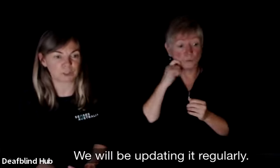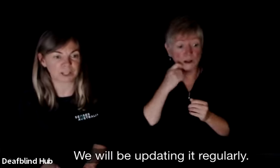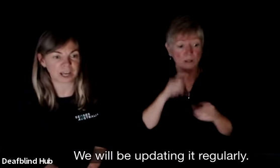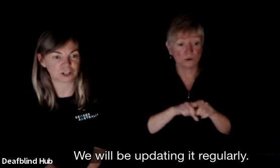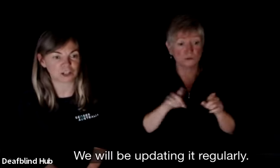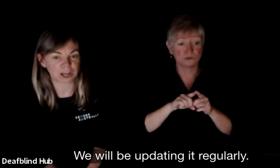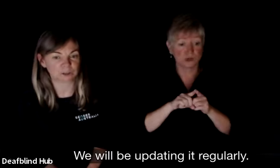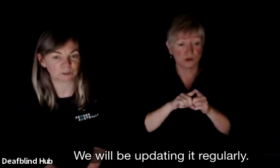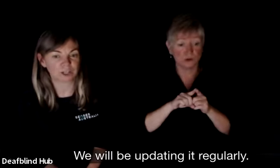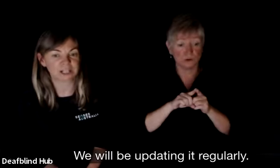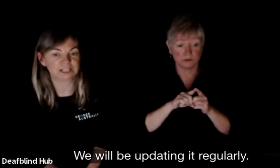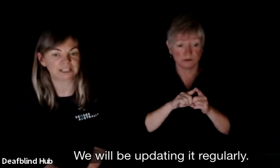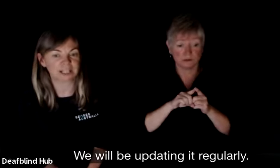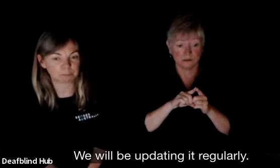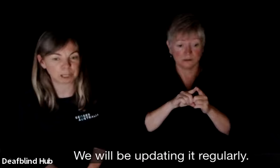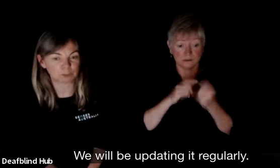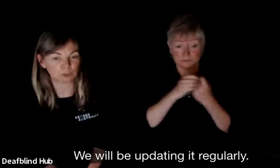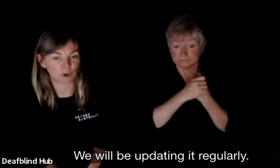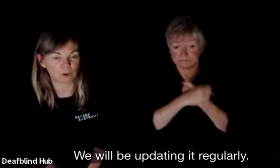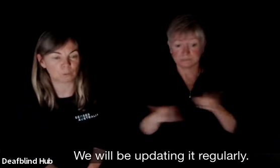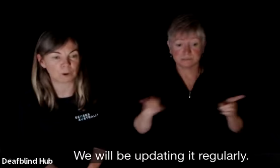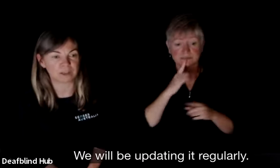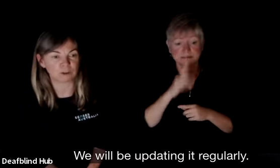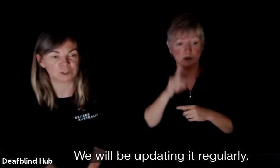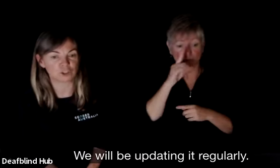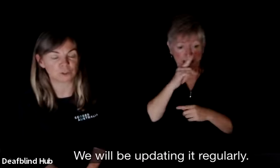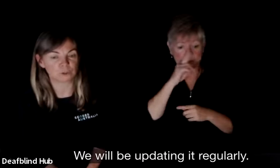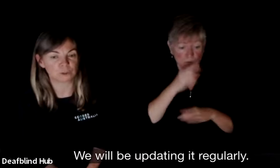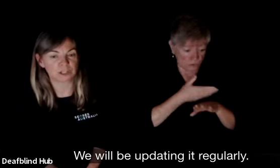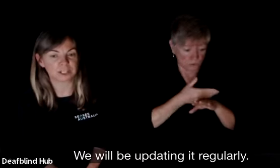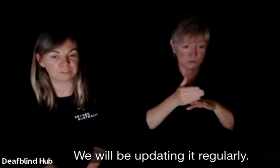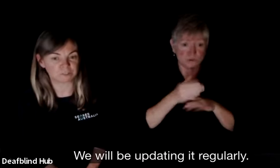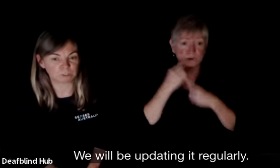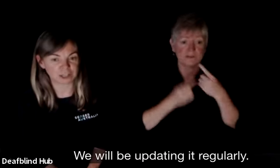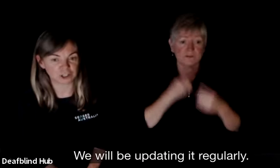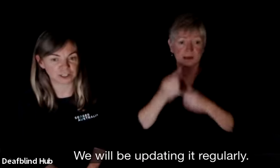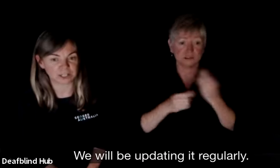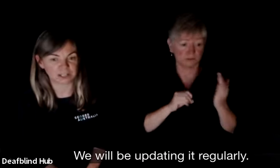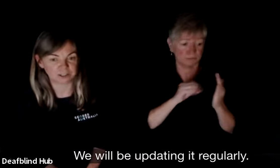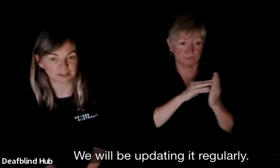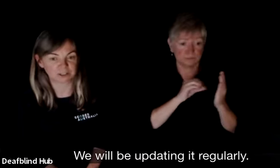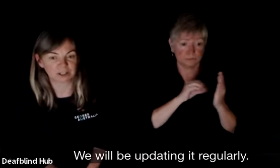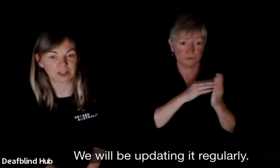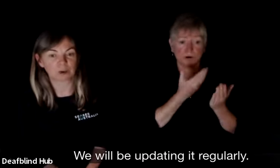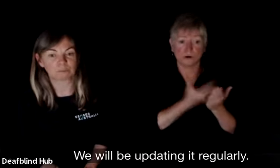those communication channels to let people know when there is new information there.